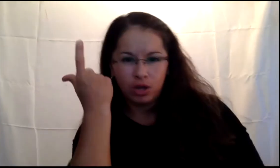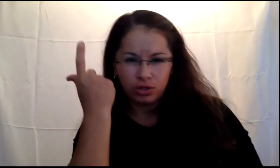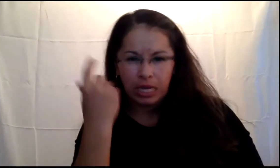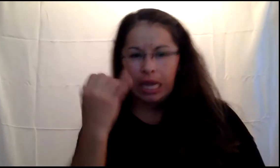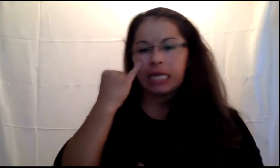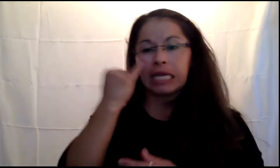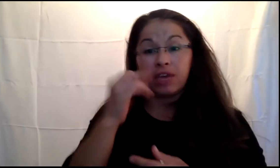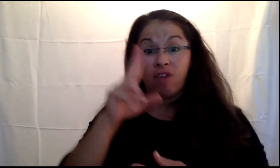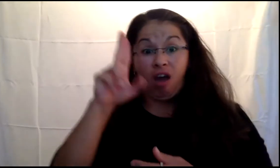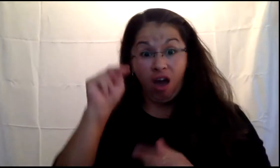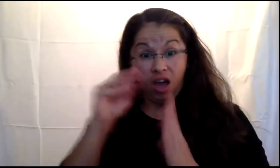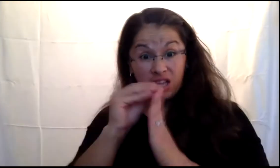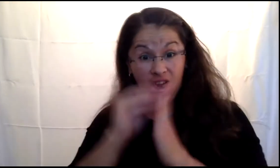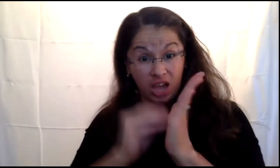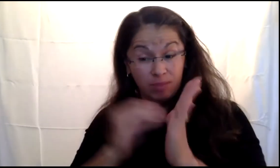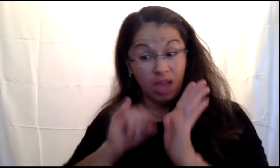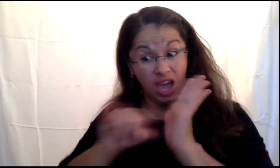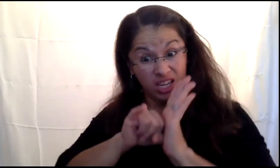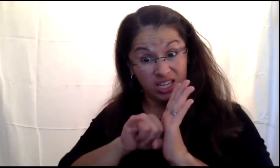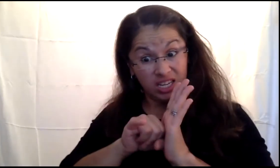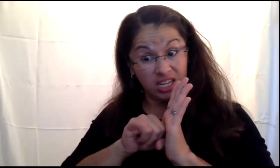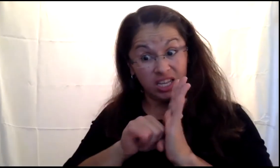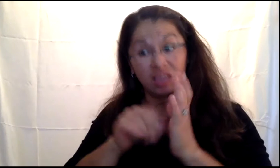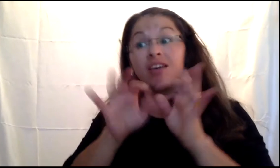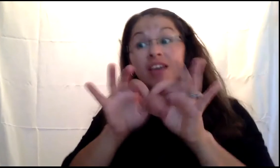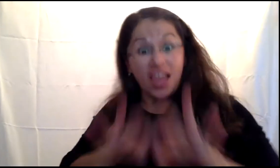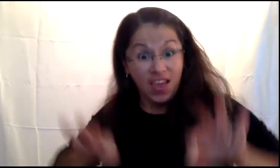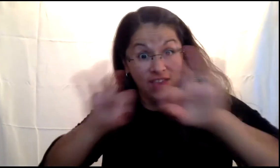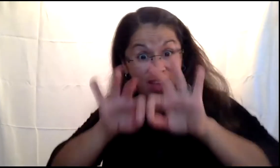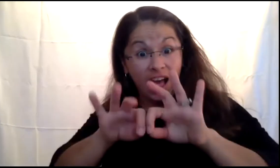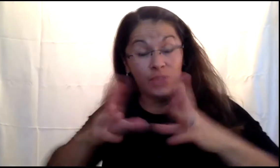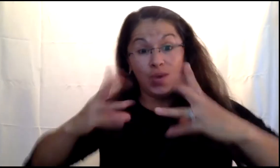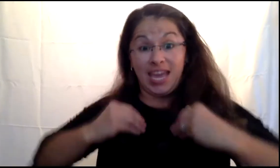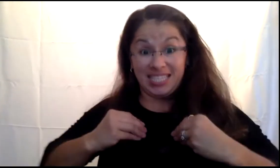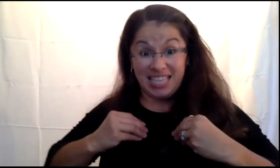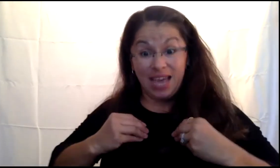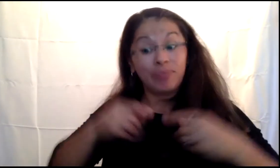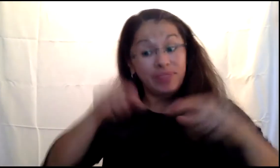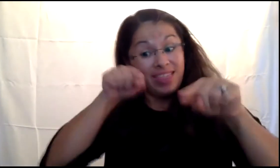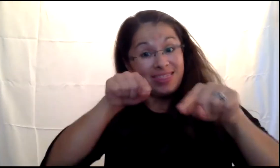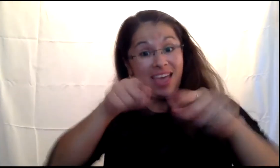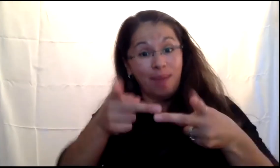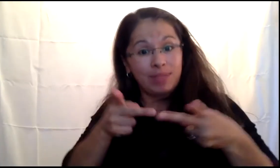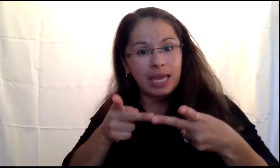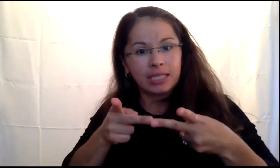identity would be valued at that place, because I think it's tied into fights for justice in lots of